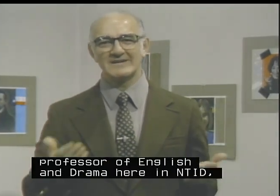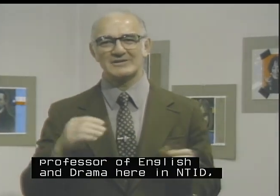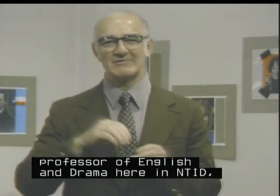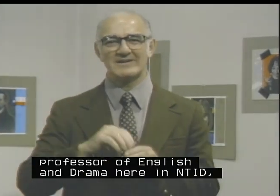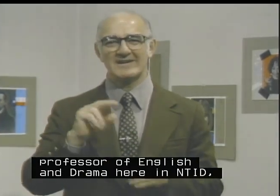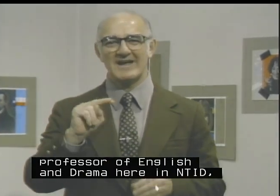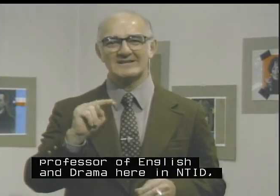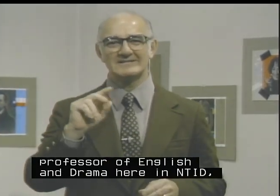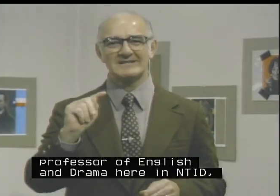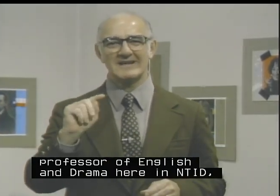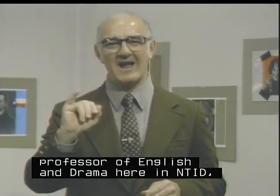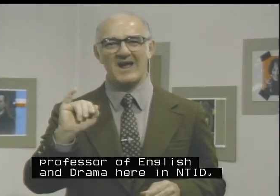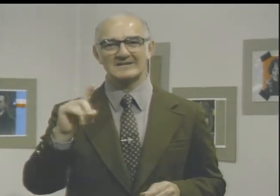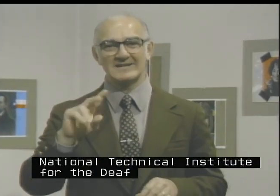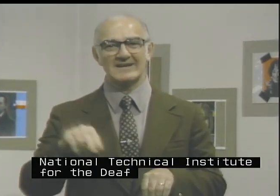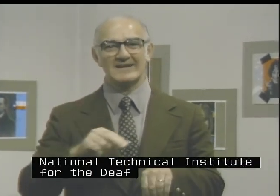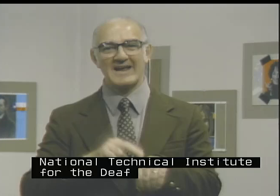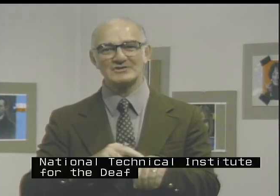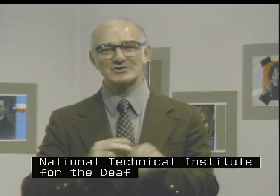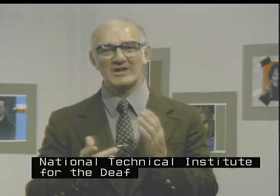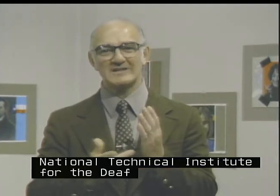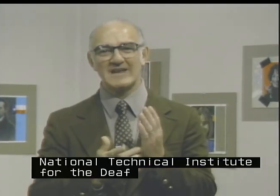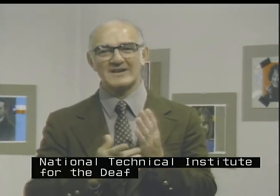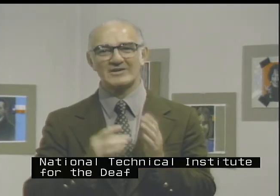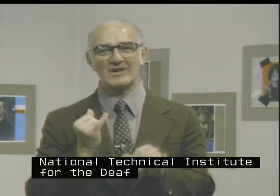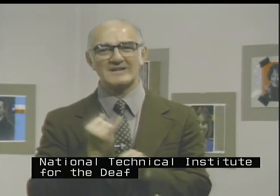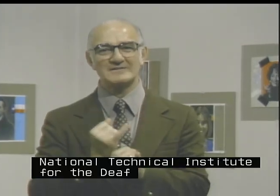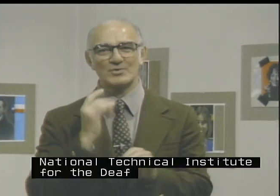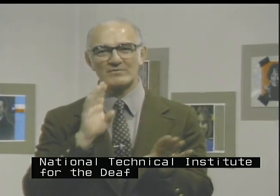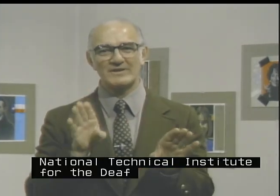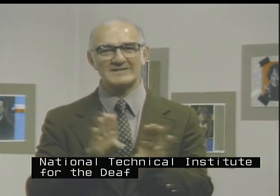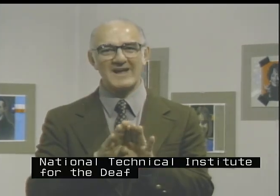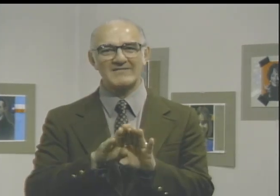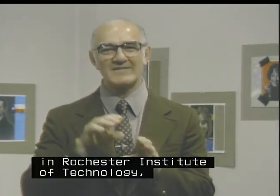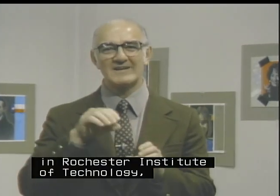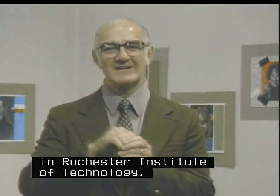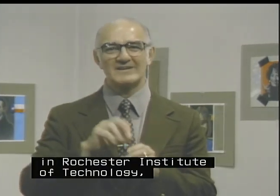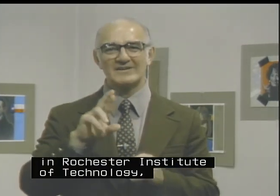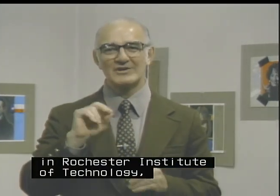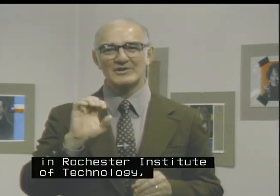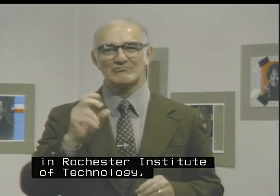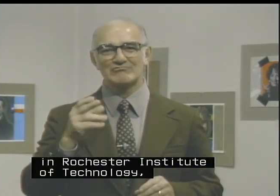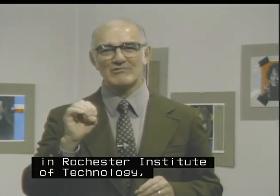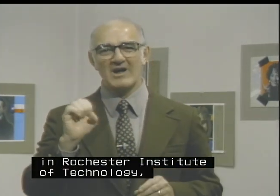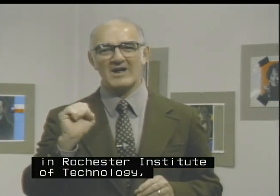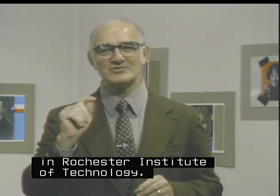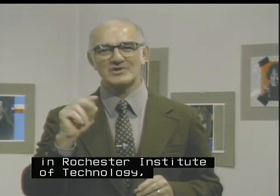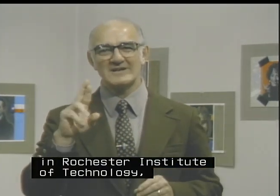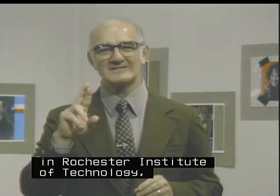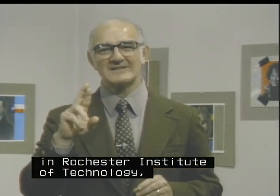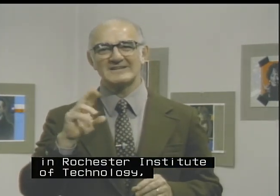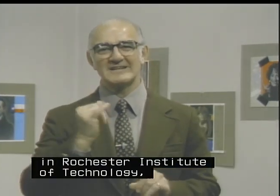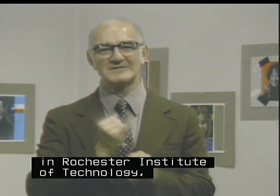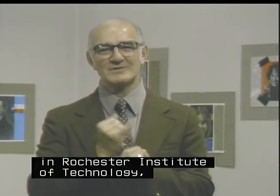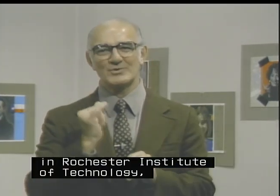in NTID, National Technical Institute for the Deaf, in Rochester Institute